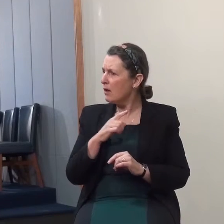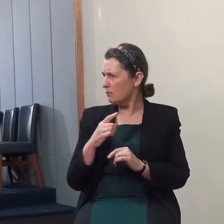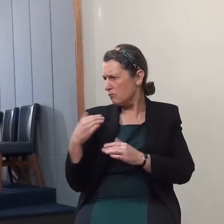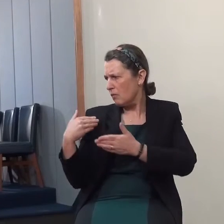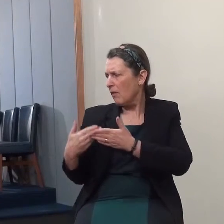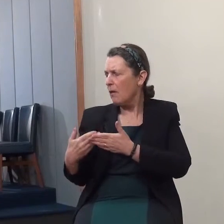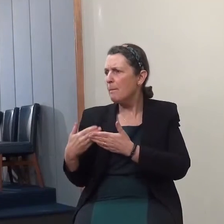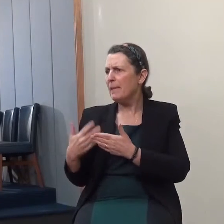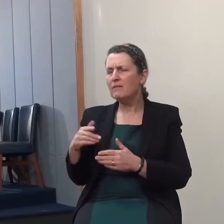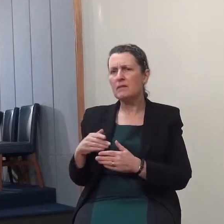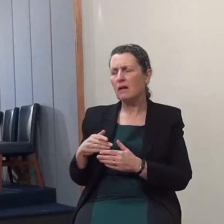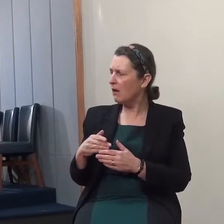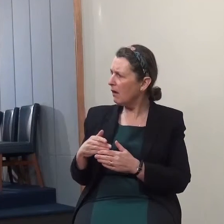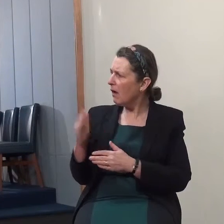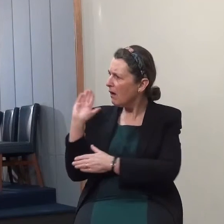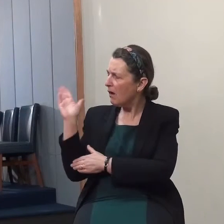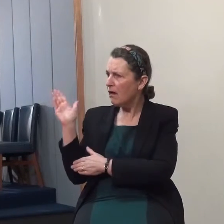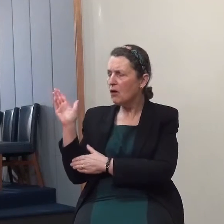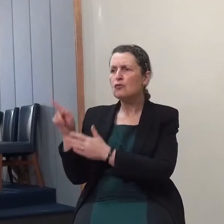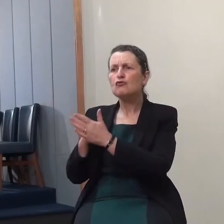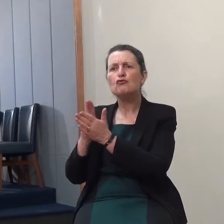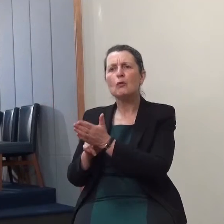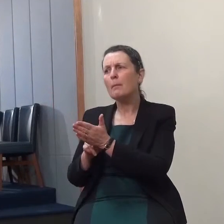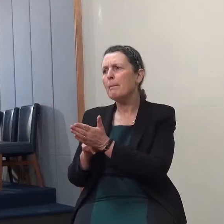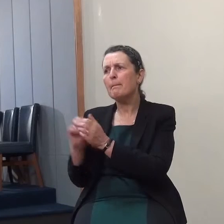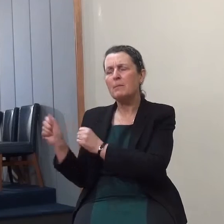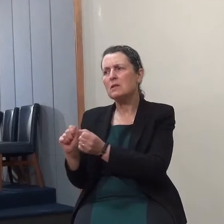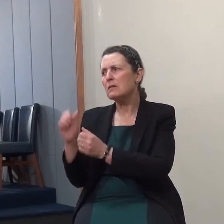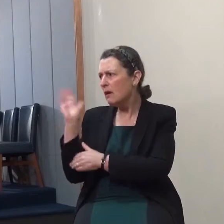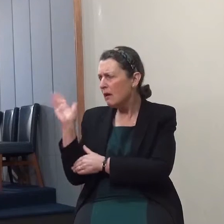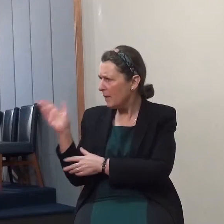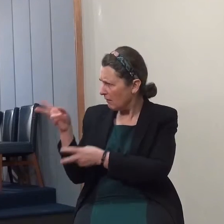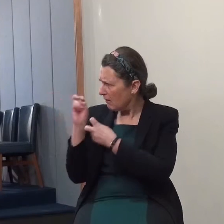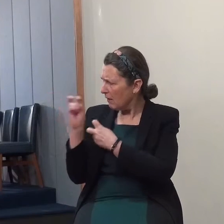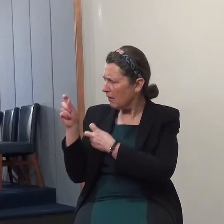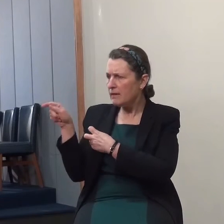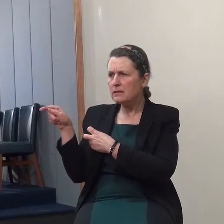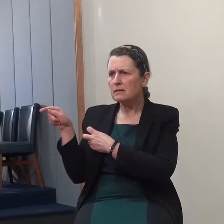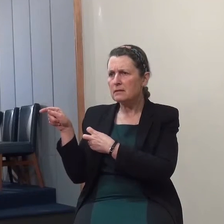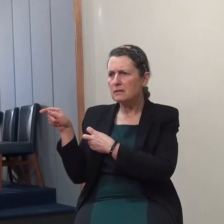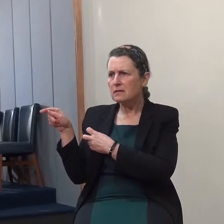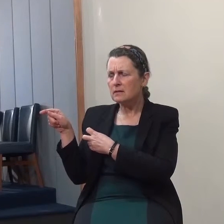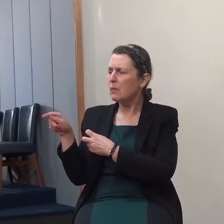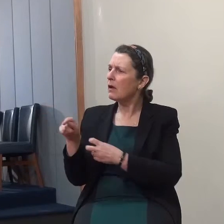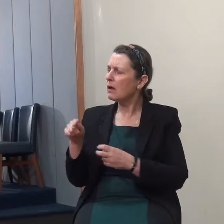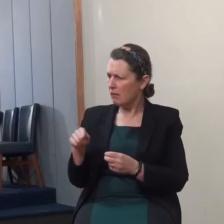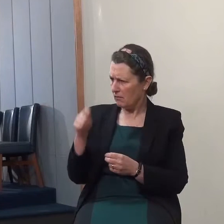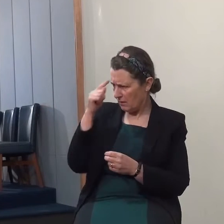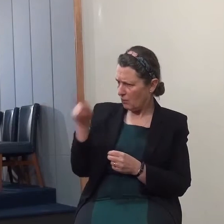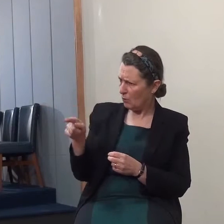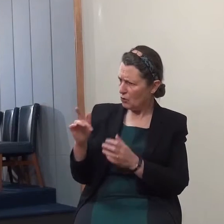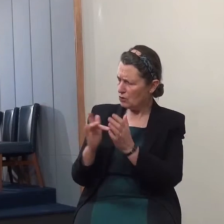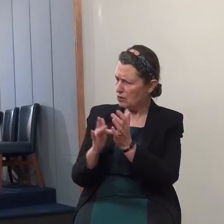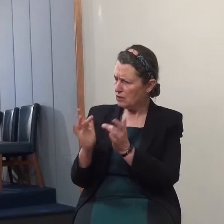him identified as Messiah. But they would wander from him for a day or two yet, and there would be a second